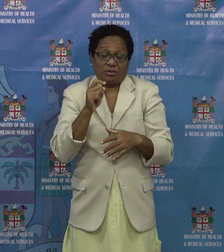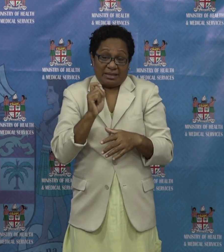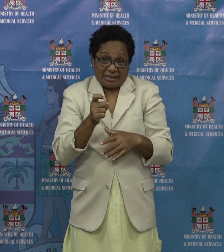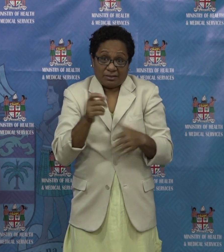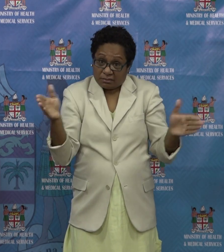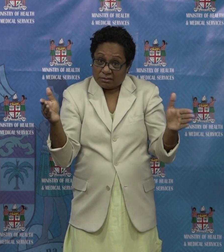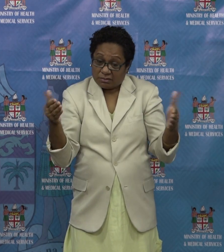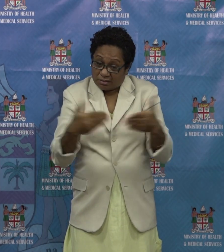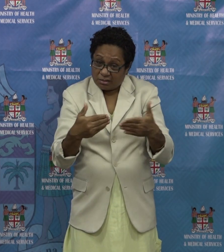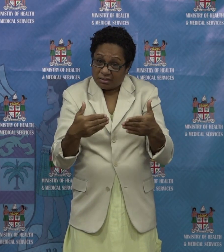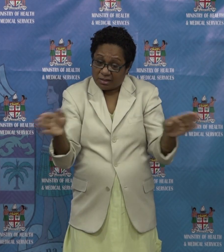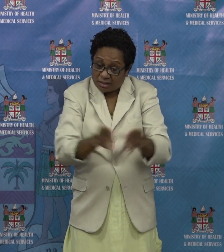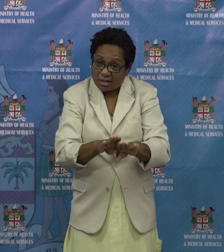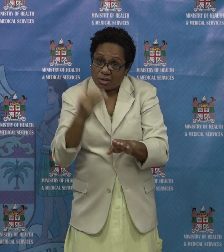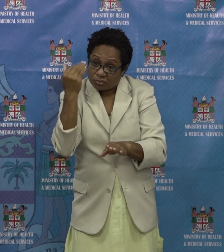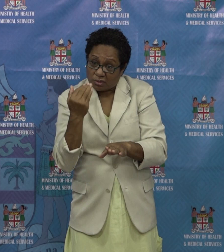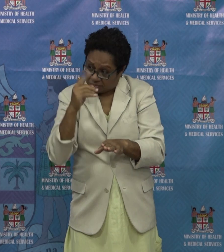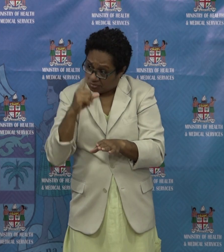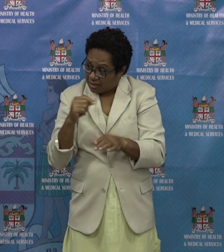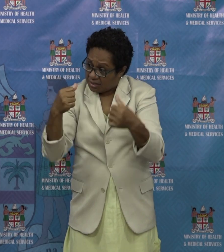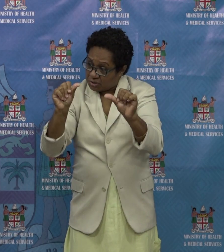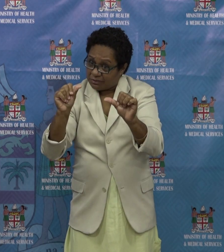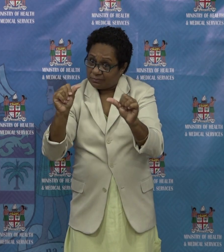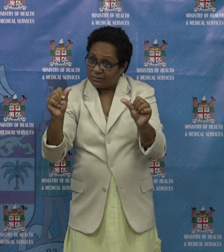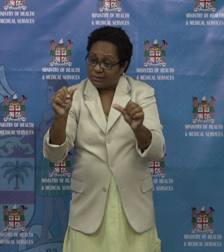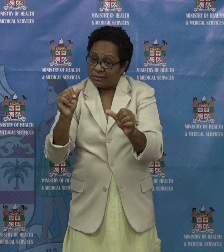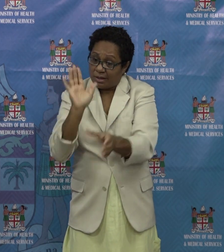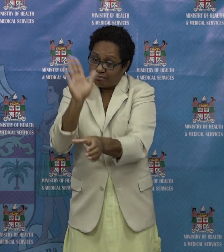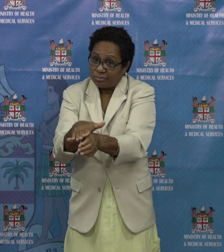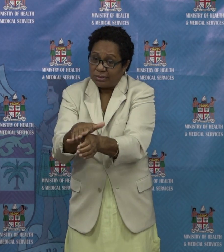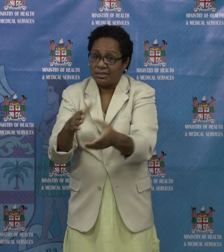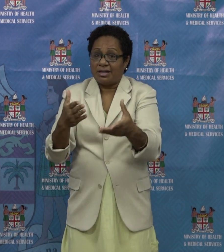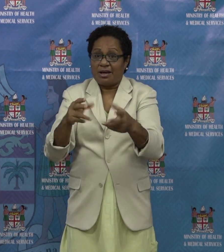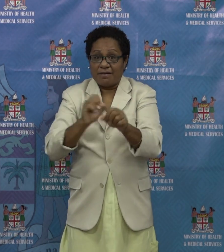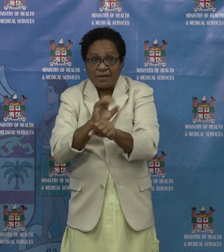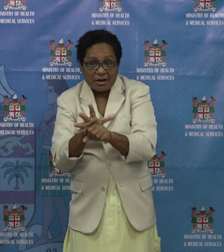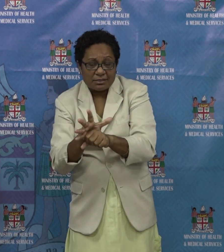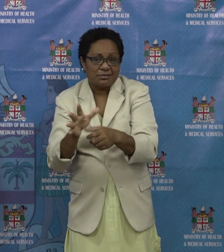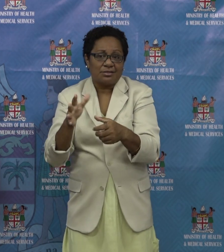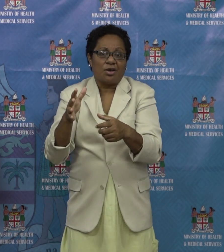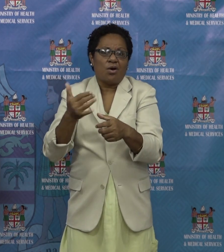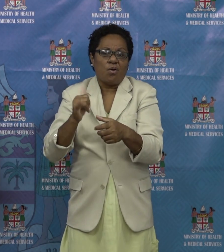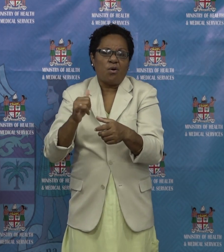a planned process of having a 14 days lockdown to try to flush out the virus.